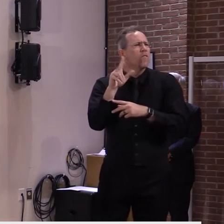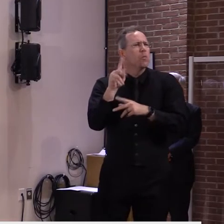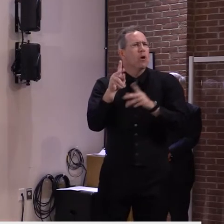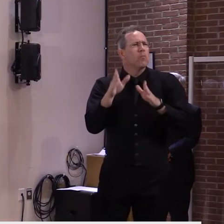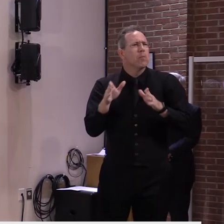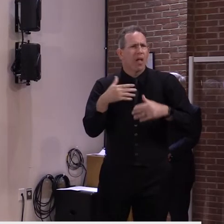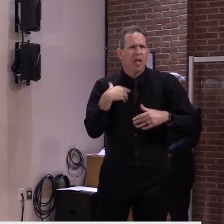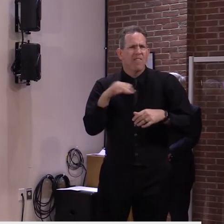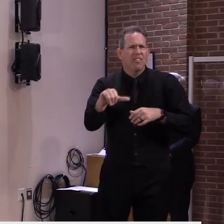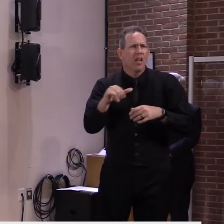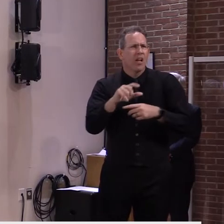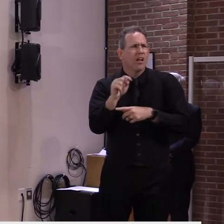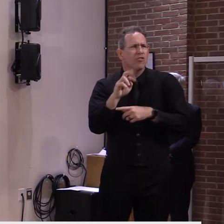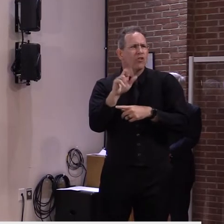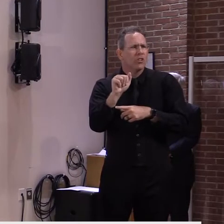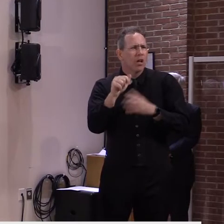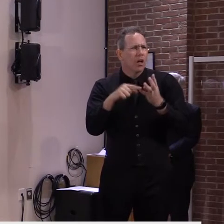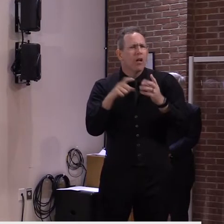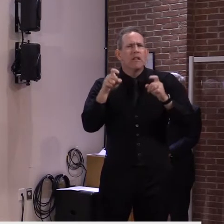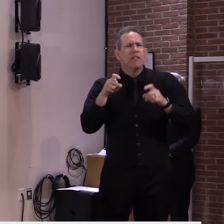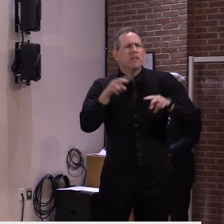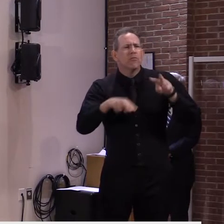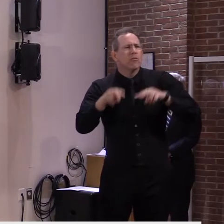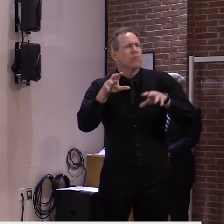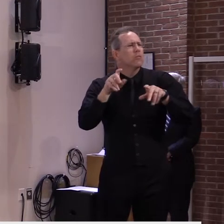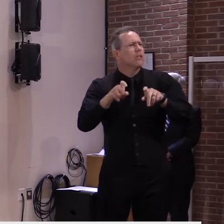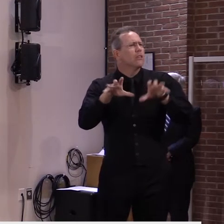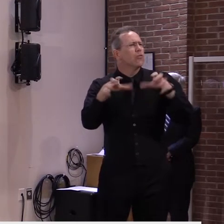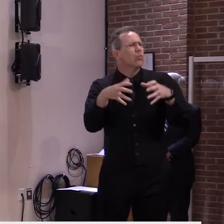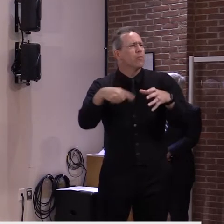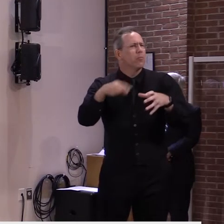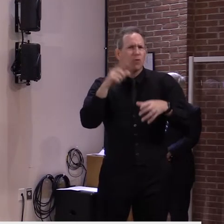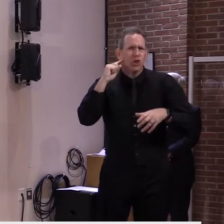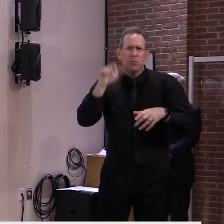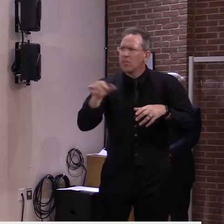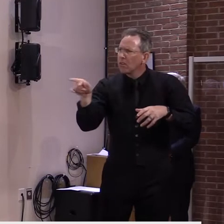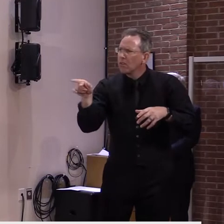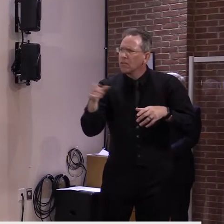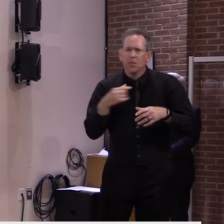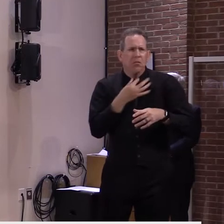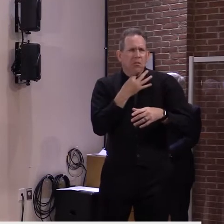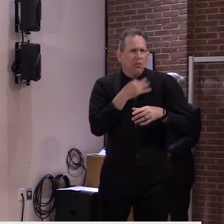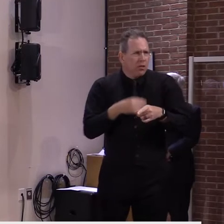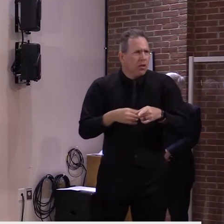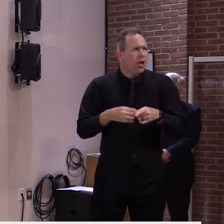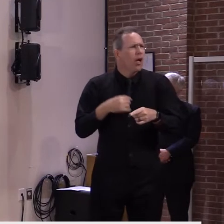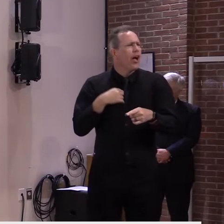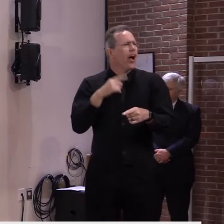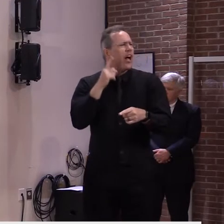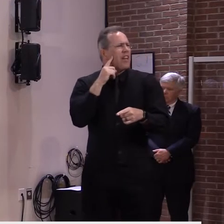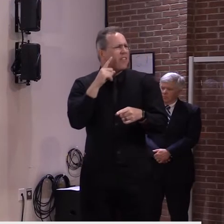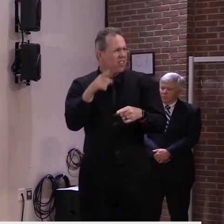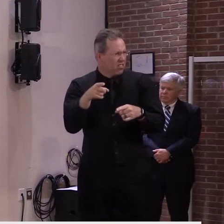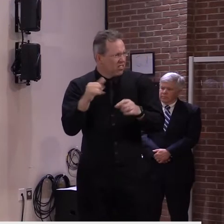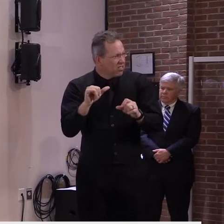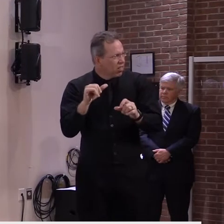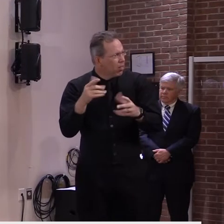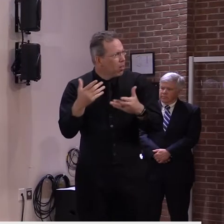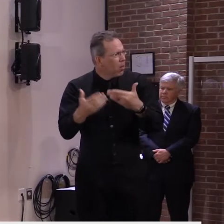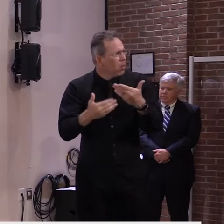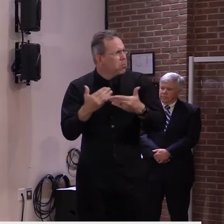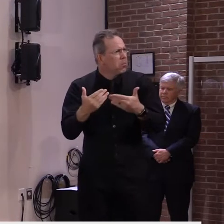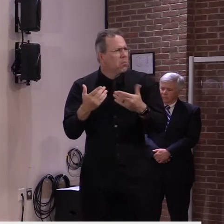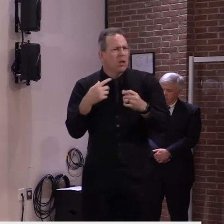Vermonters in the trial experiment who got her two shots in December. But I think there's still a cloud over everything as